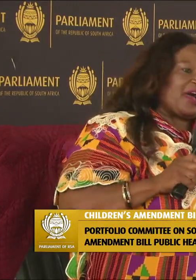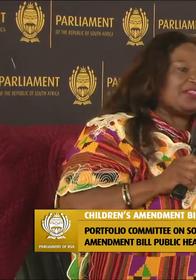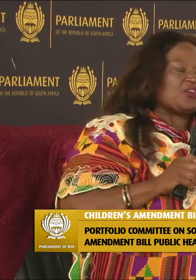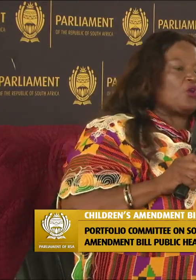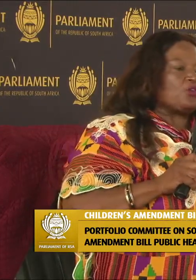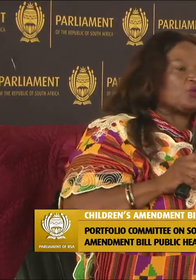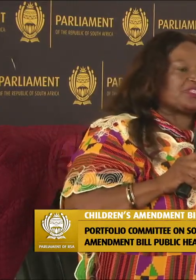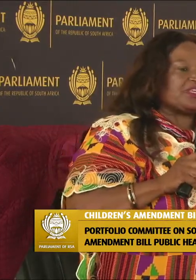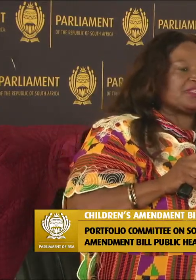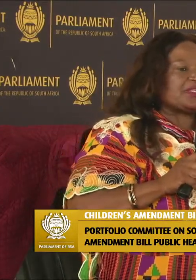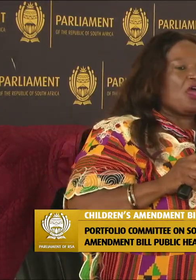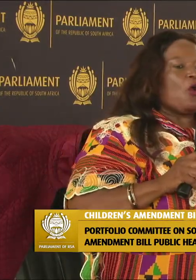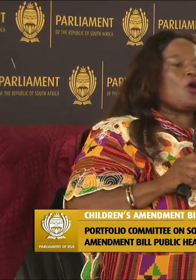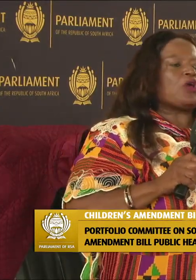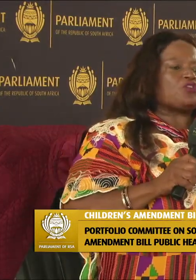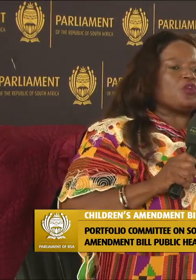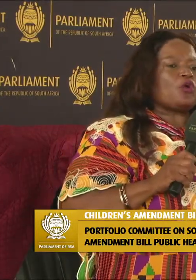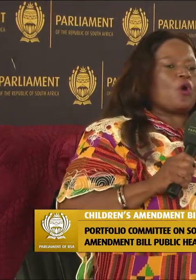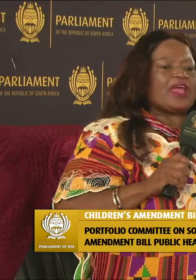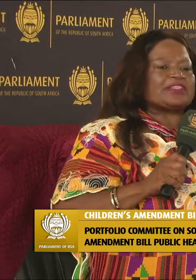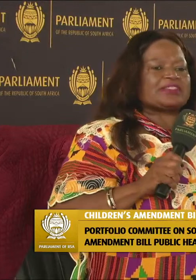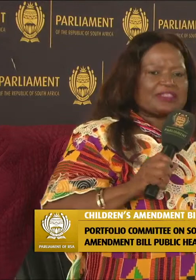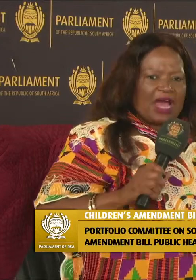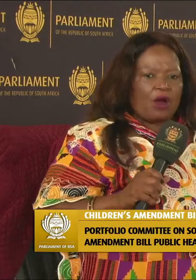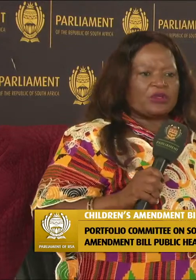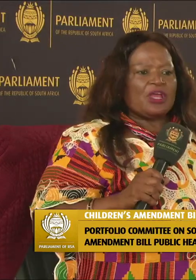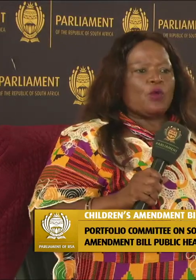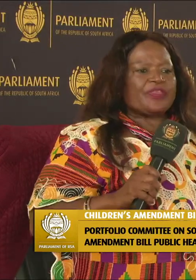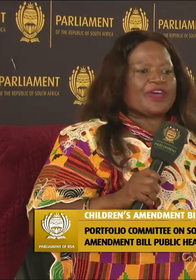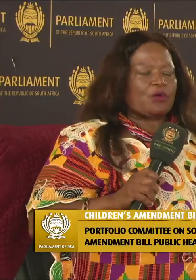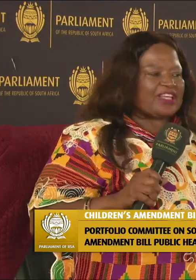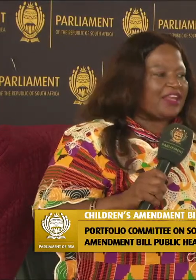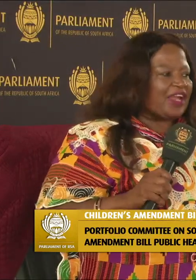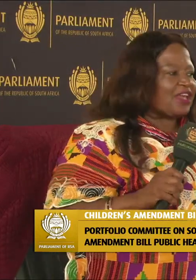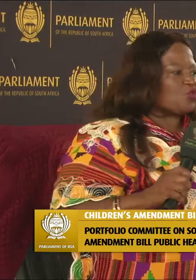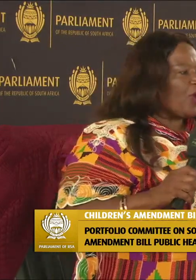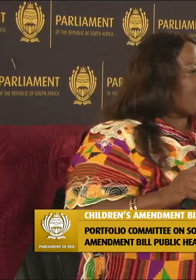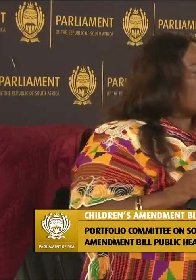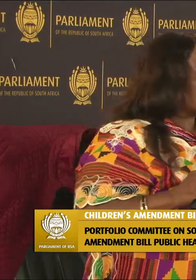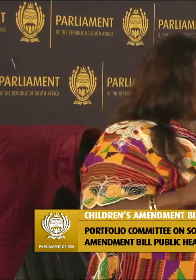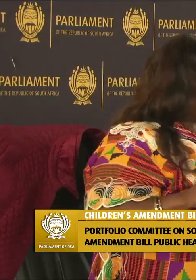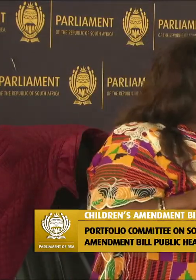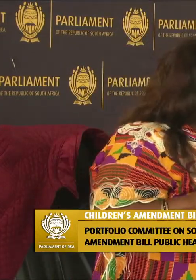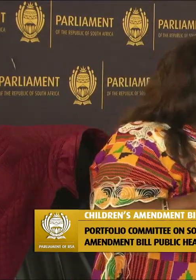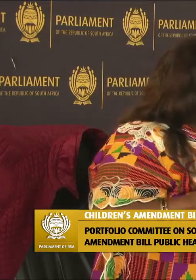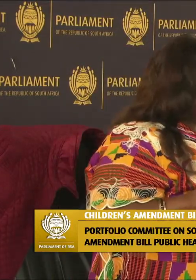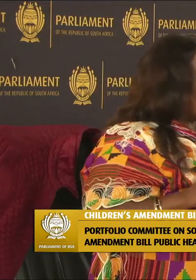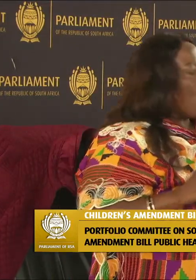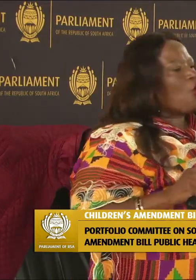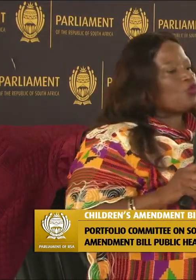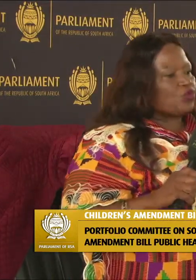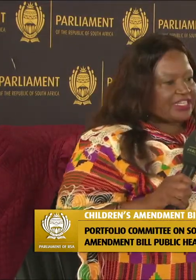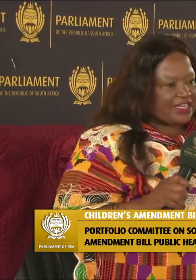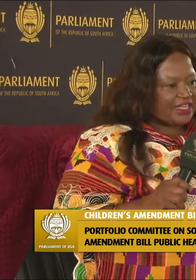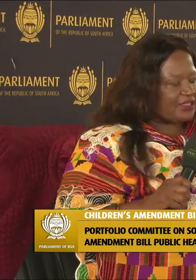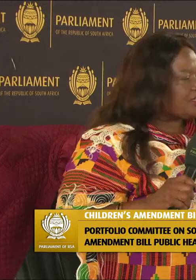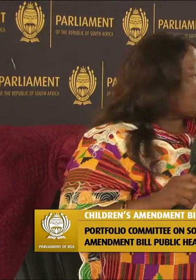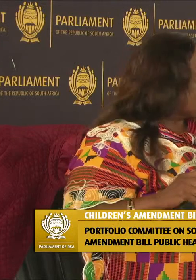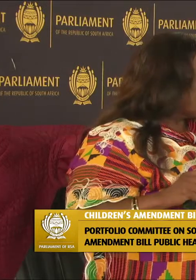thina phansi all those things. Kodwa don't go and sit down without telling us whether you support the bill or you